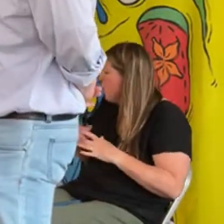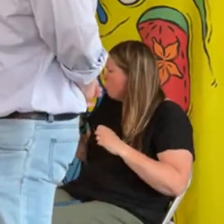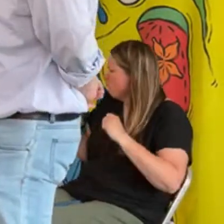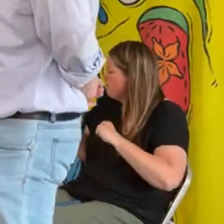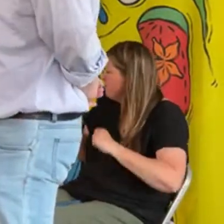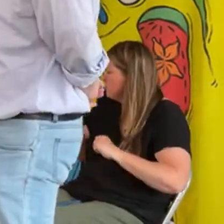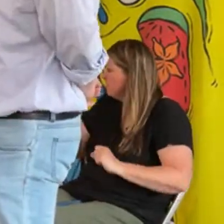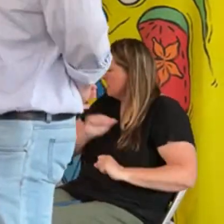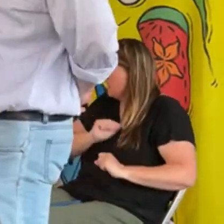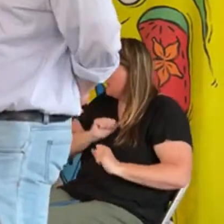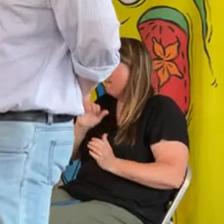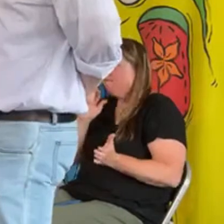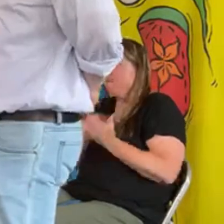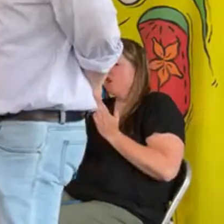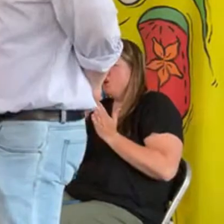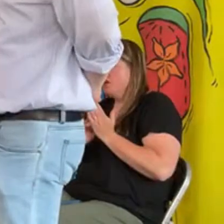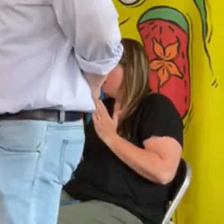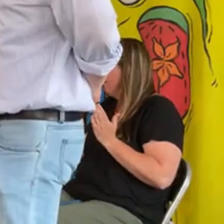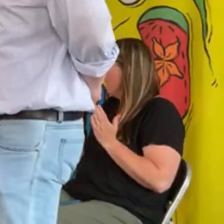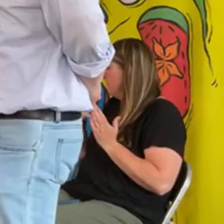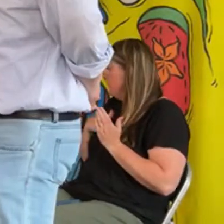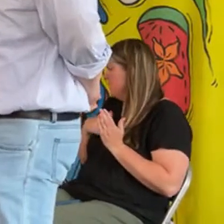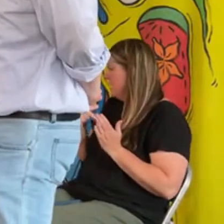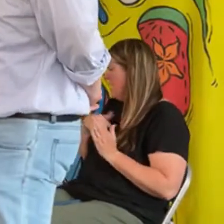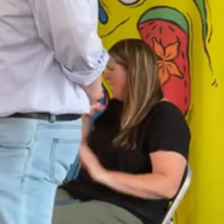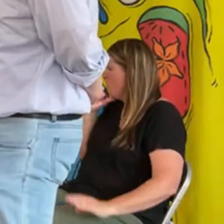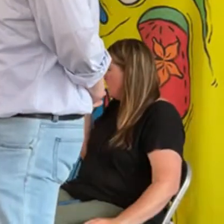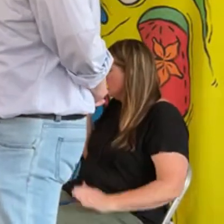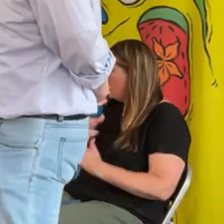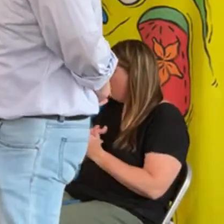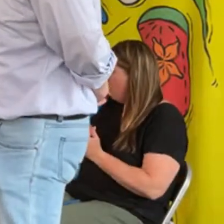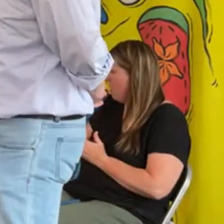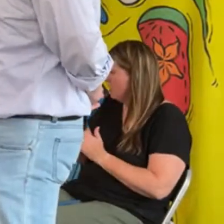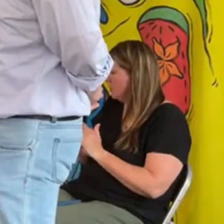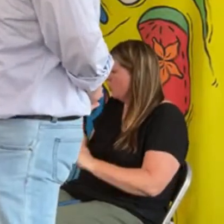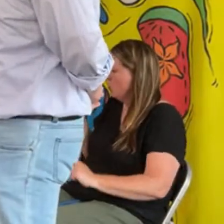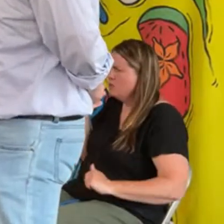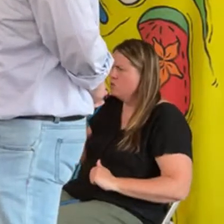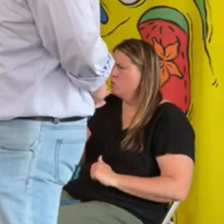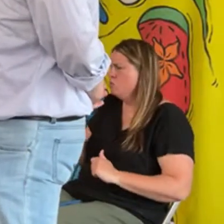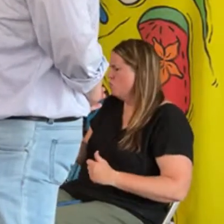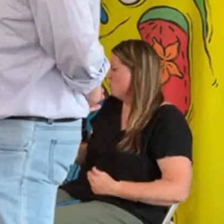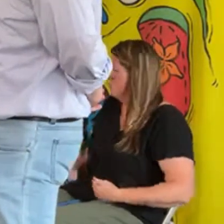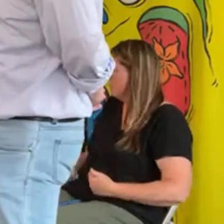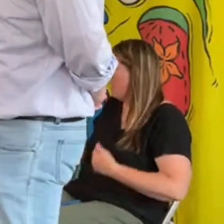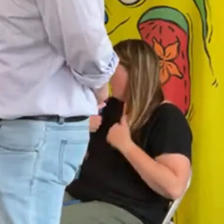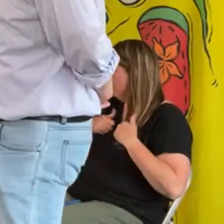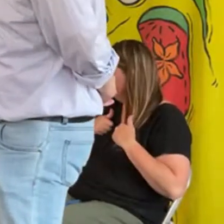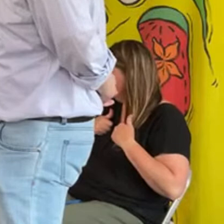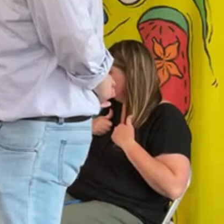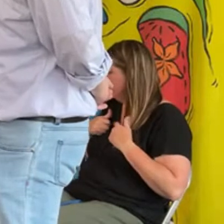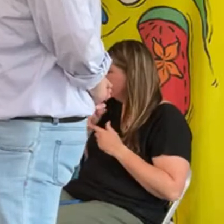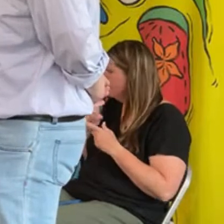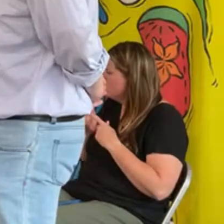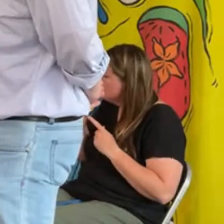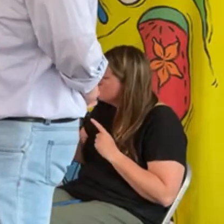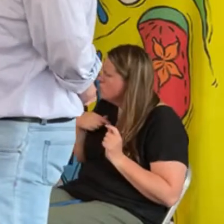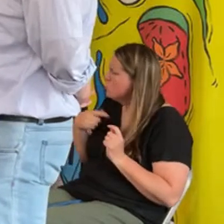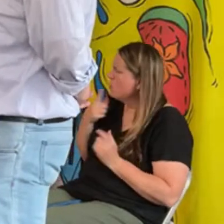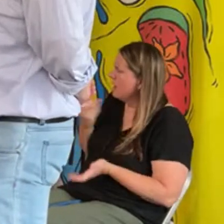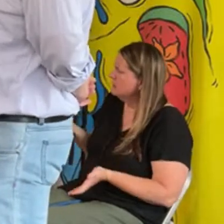himself forgive me. I was enticed with you. Life to you,